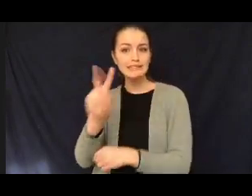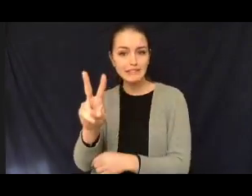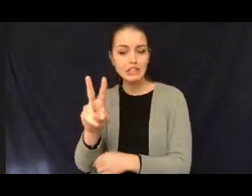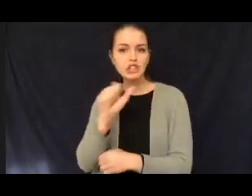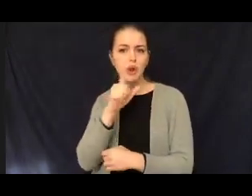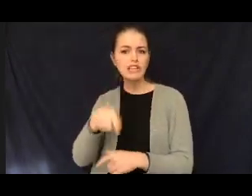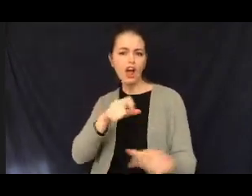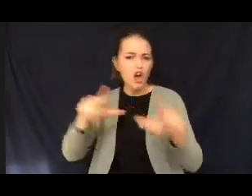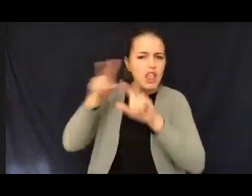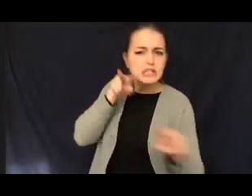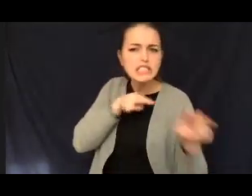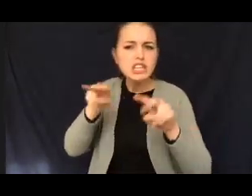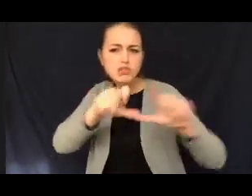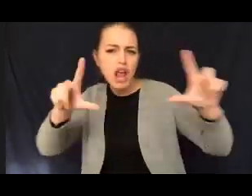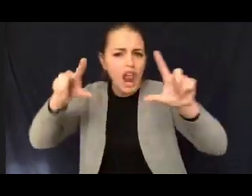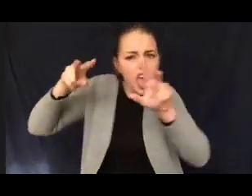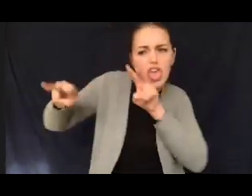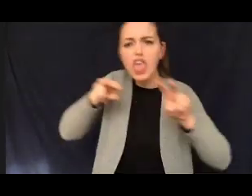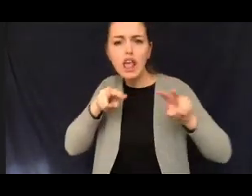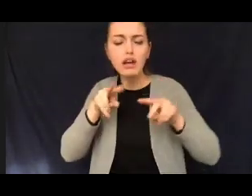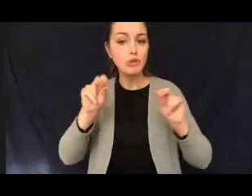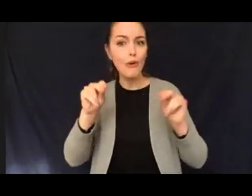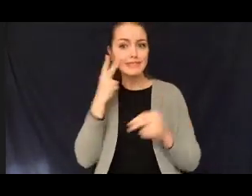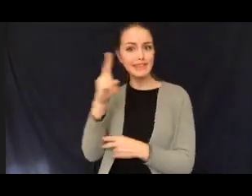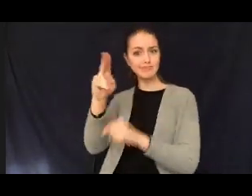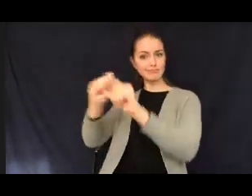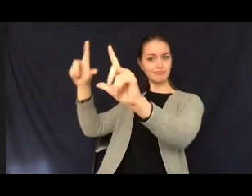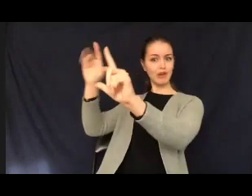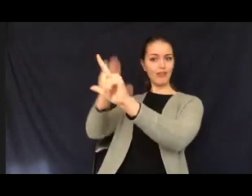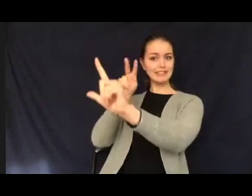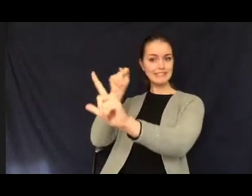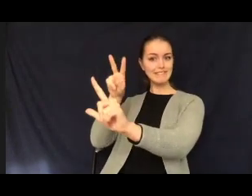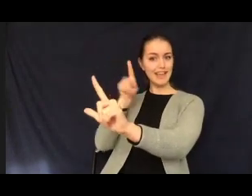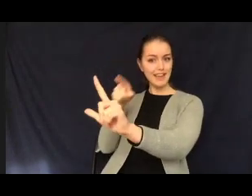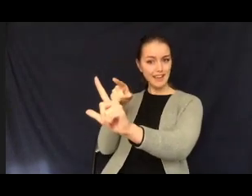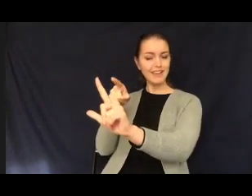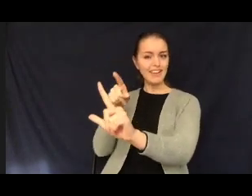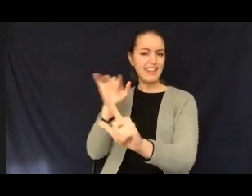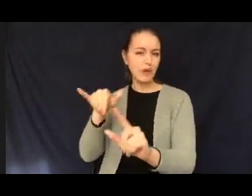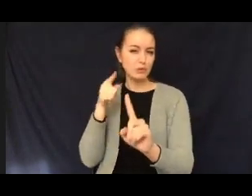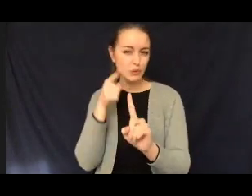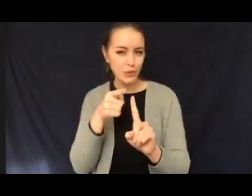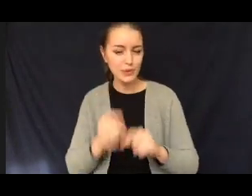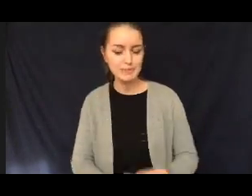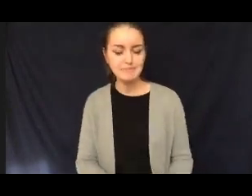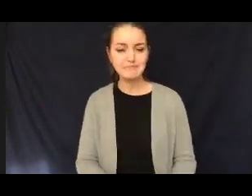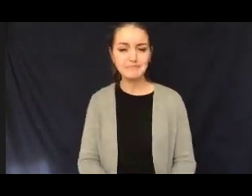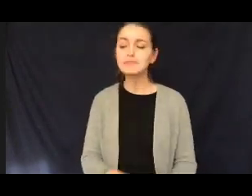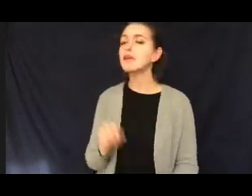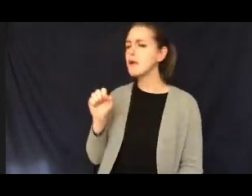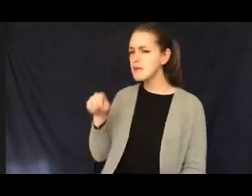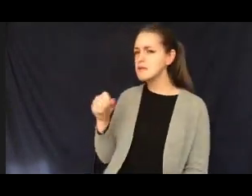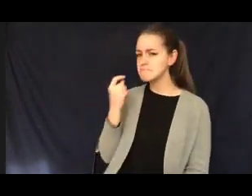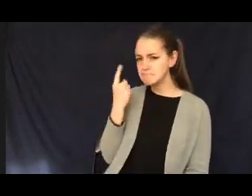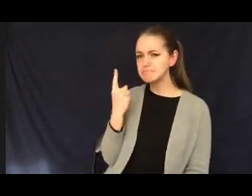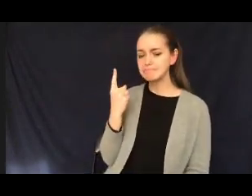let me see your screen. blah, blah, blah. Right, Keeps them okay. separate and all that good stuff. So that was the idea behind that. Yeah.